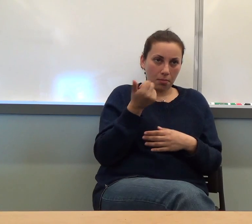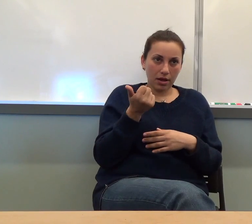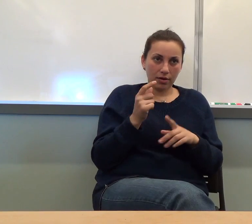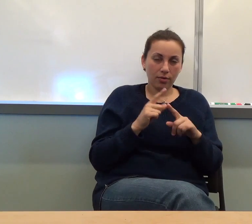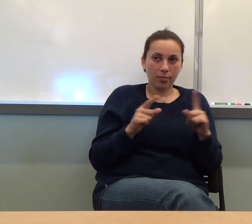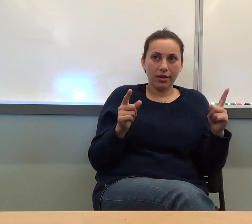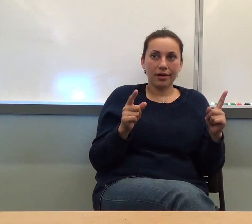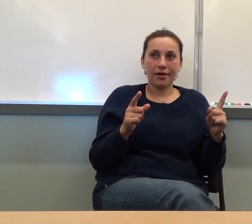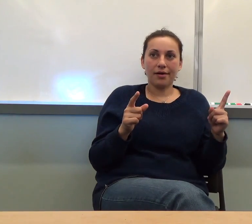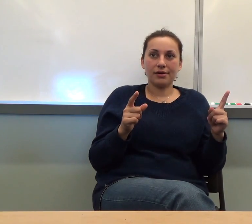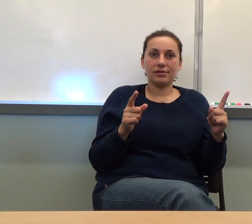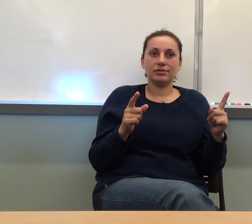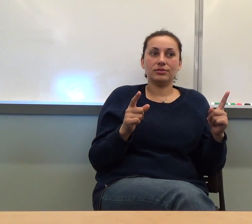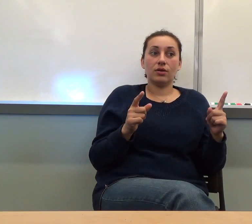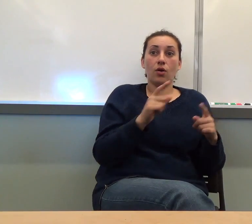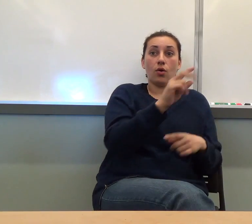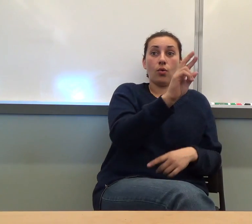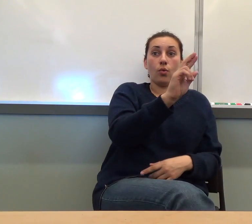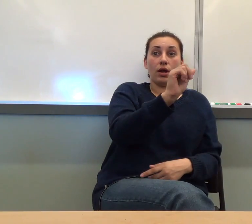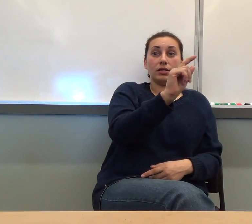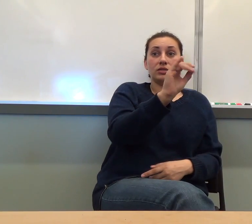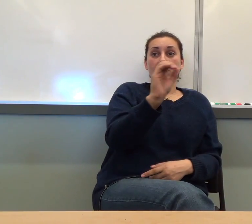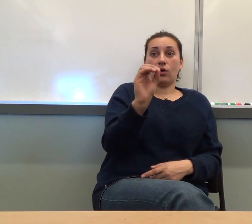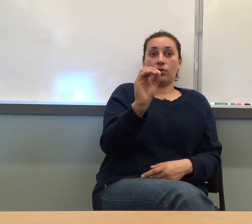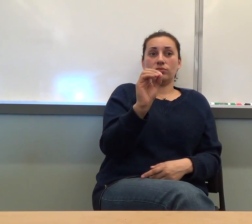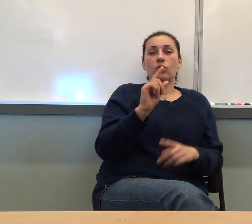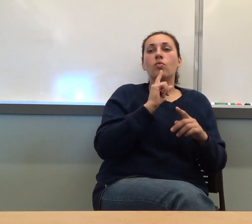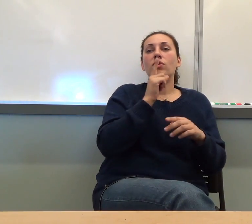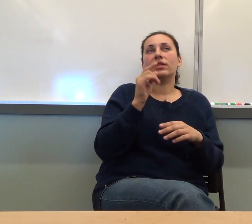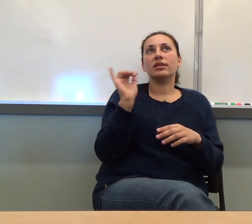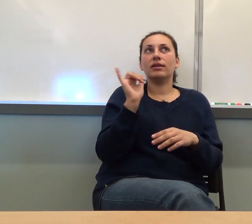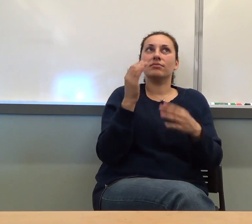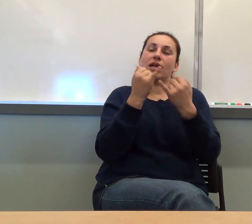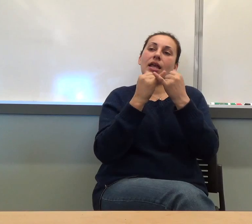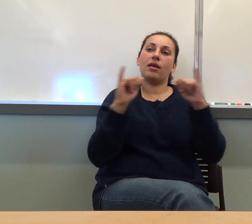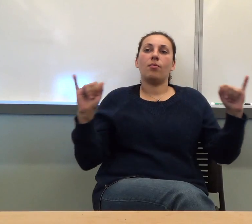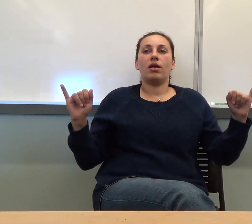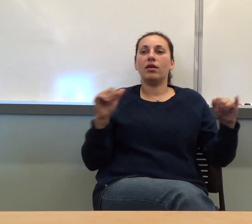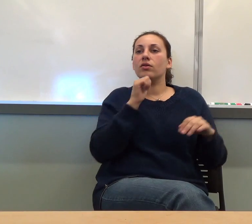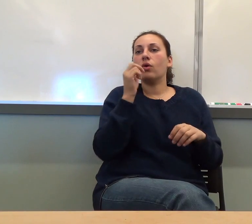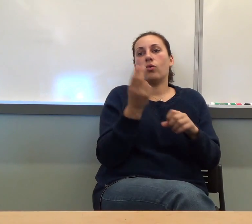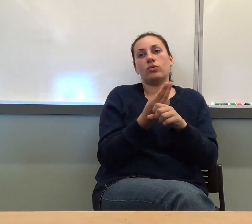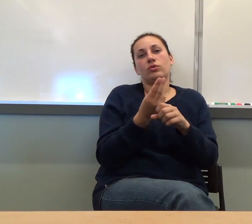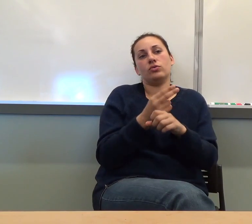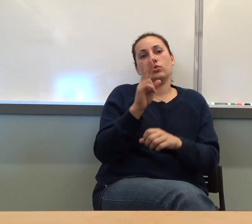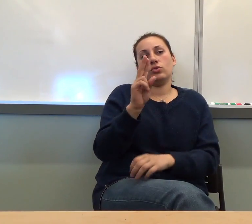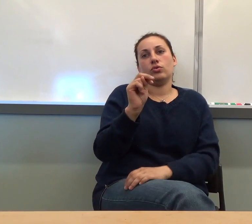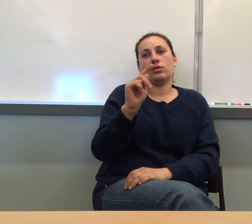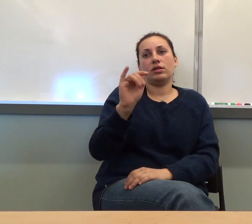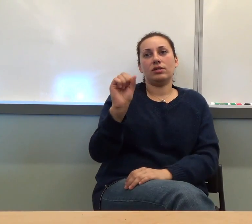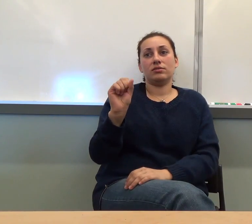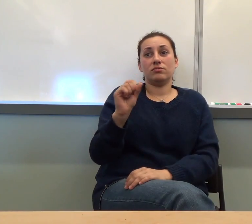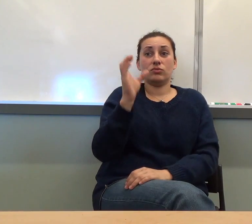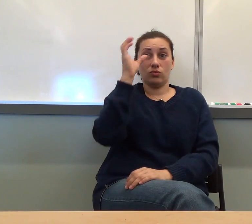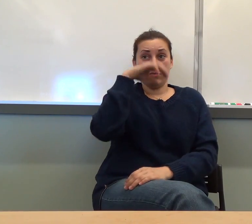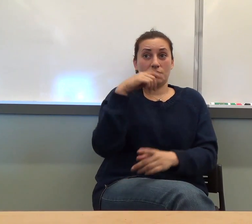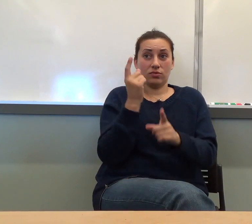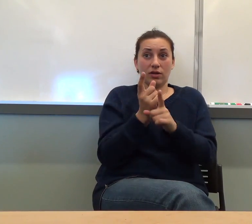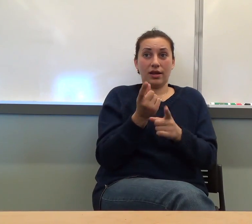But ratios really are independent of units. Strange, isn't it? They're pure